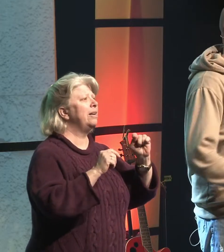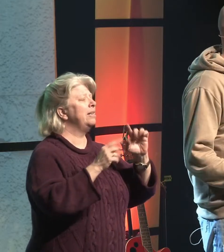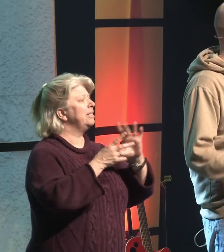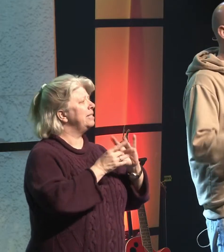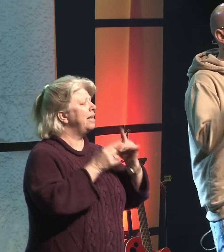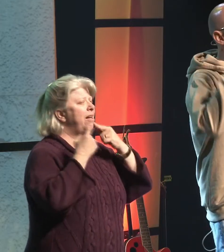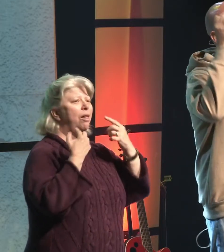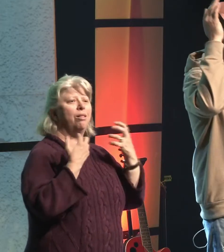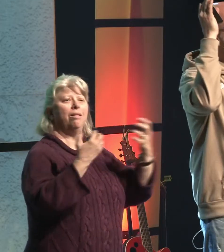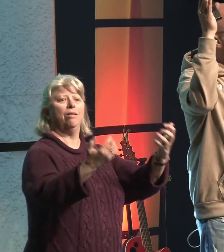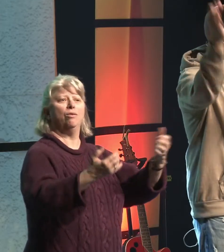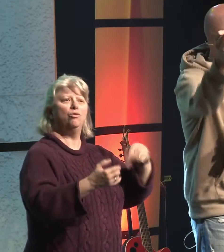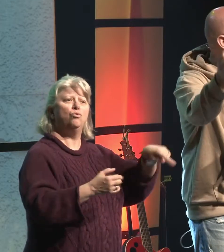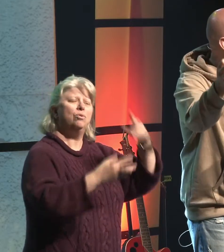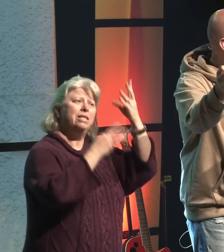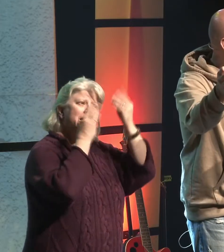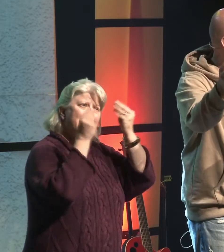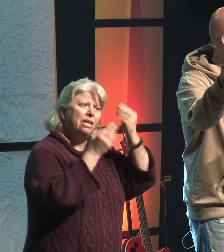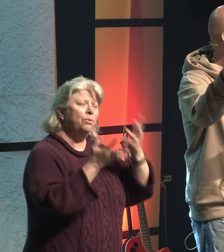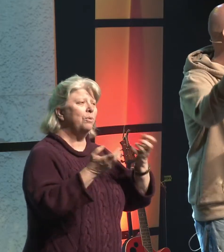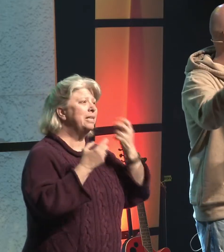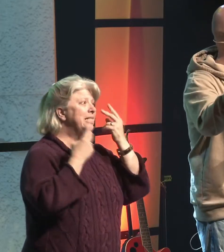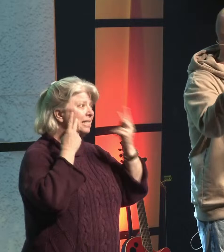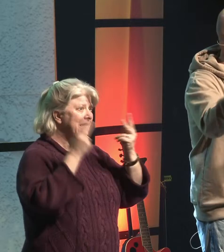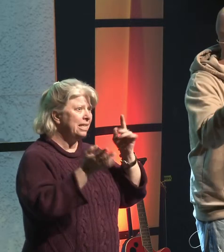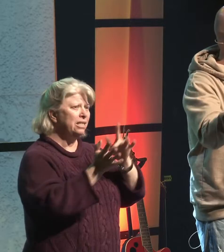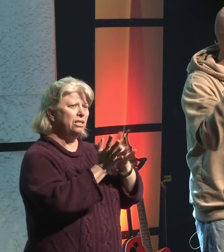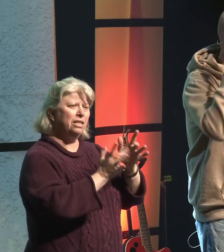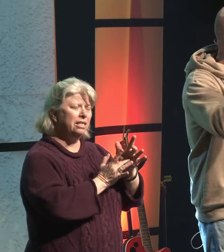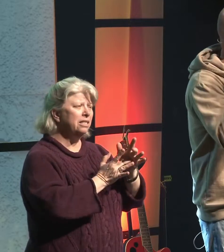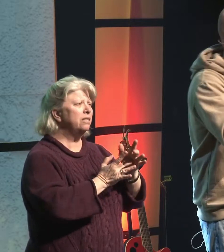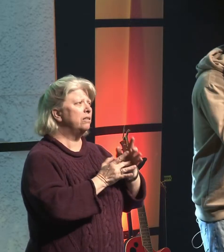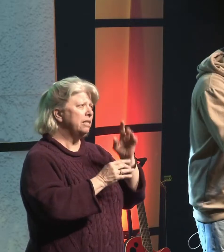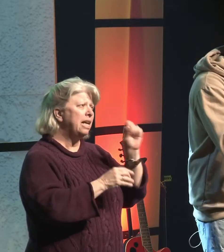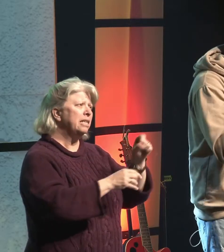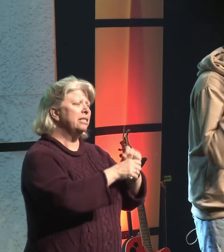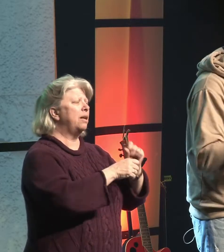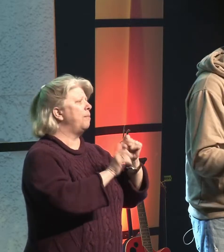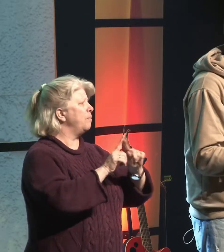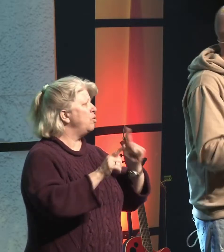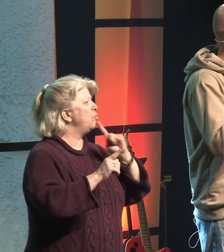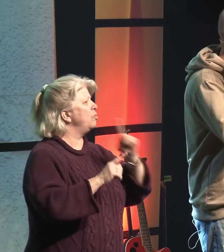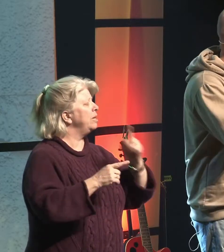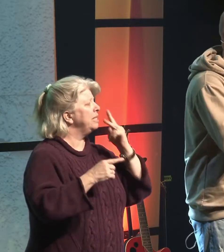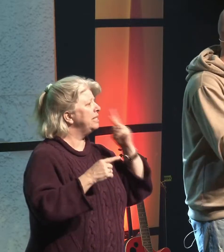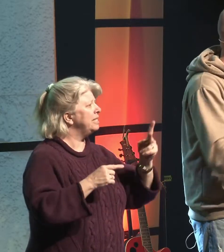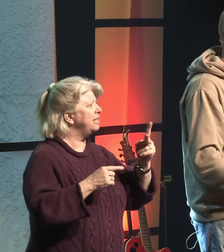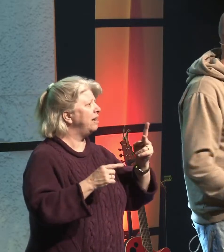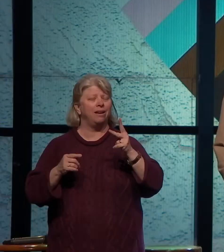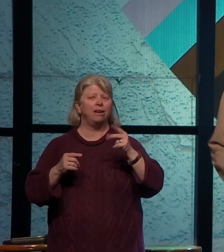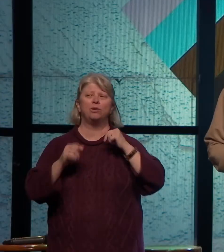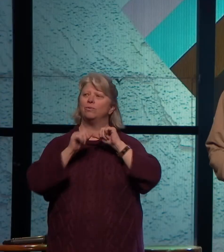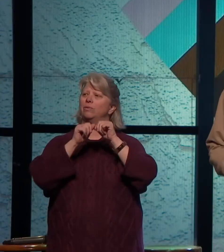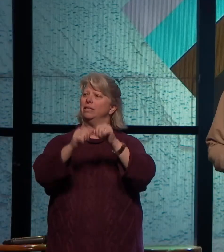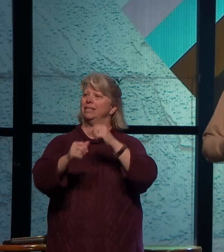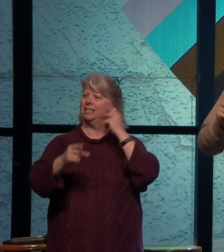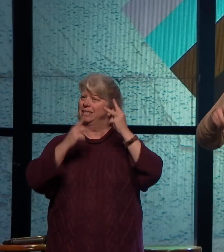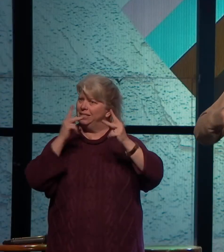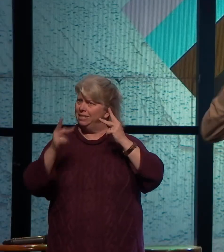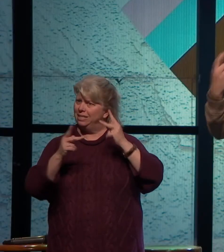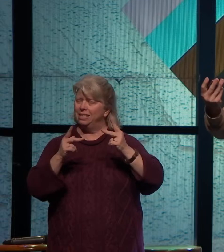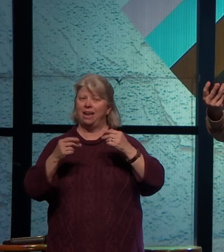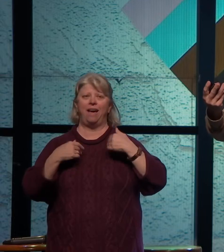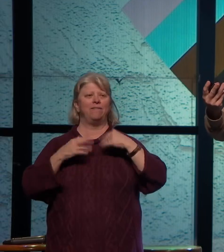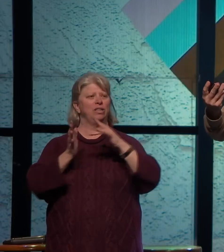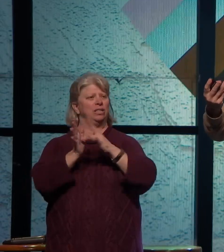to his audience, what you think you want to see in Jesus, you didn't. But here's what you actually saw. And here's what you're continuing to see by